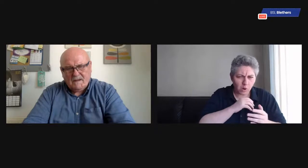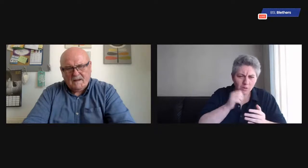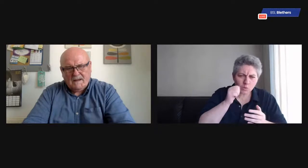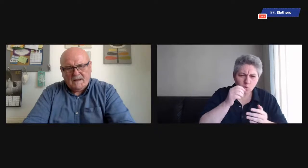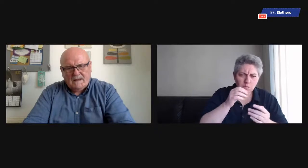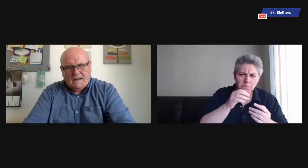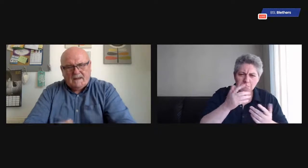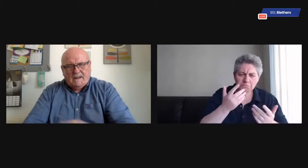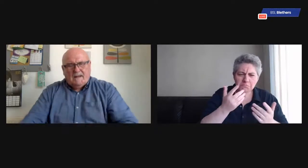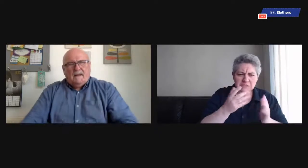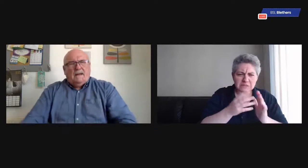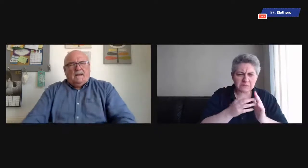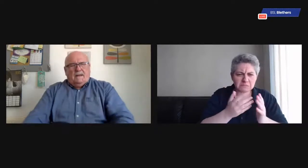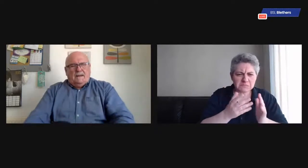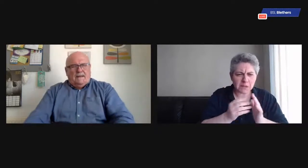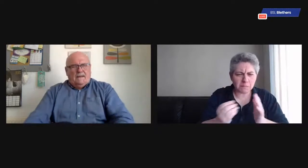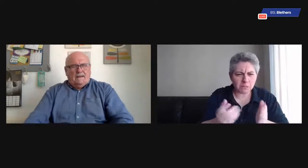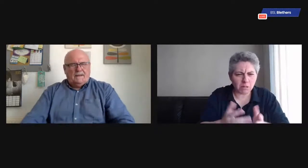or